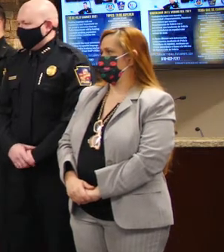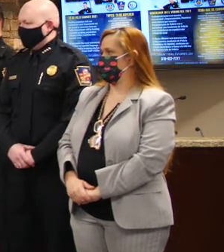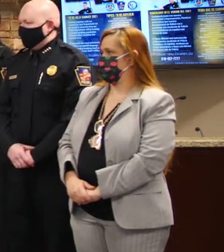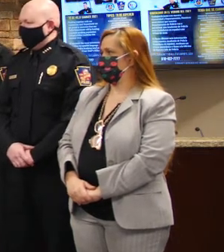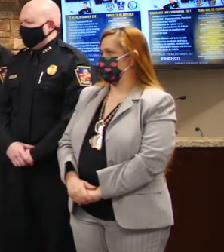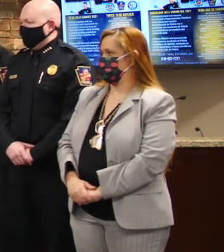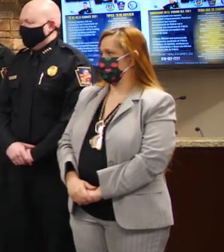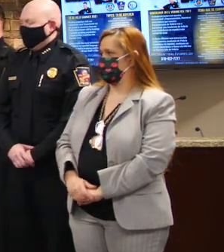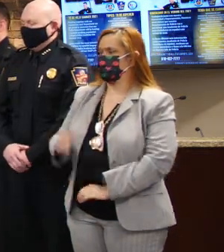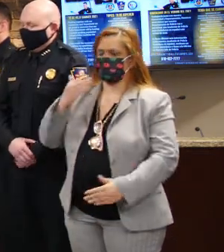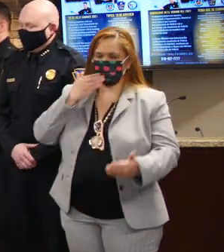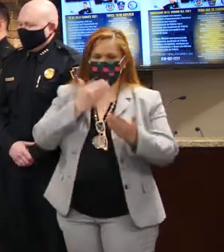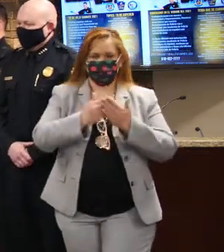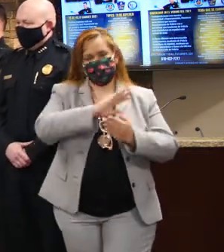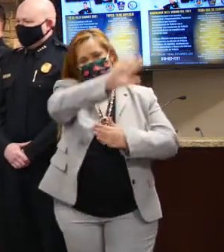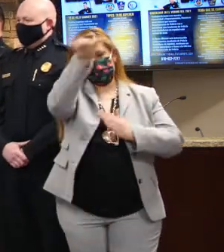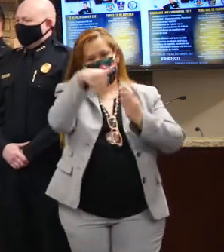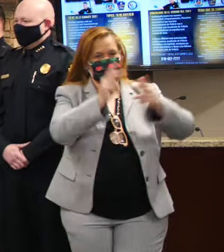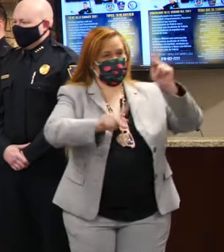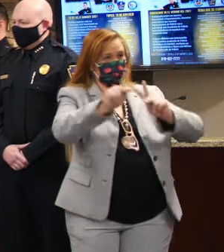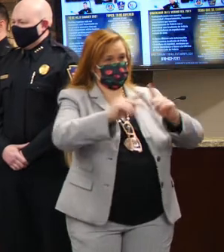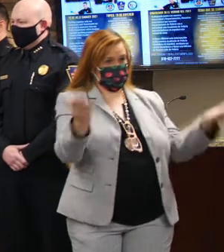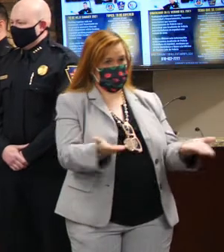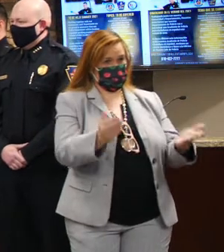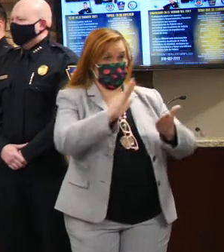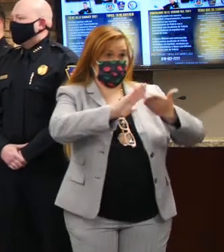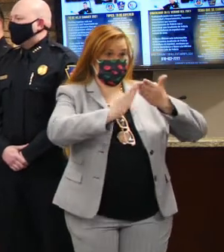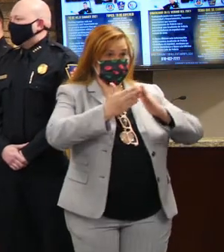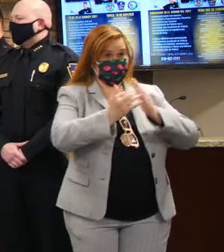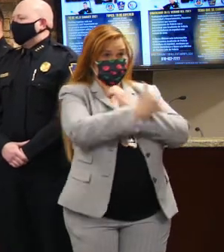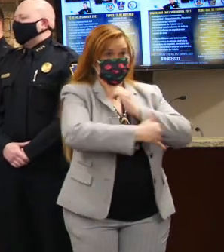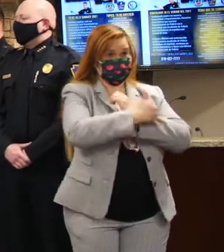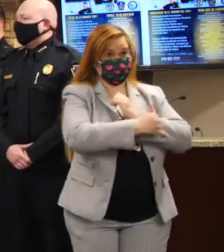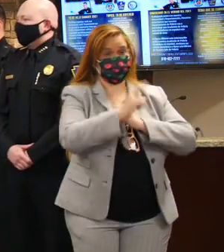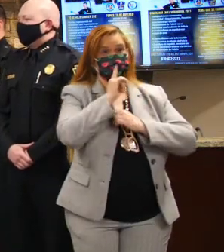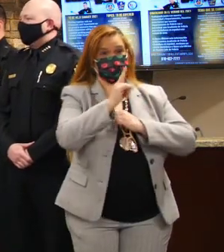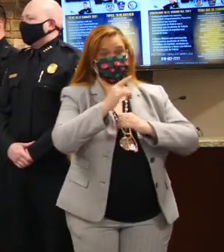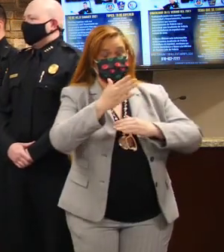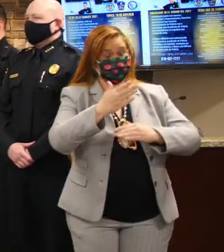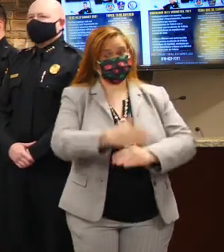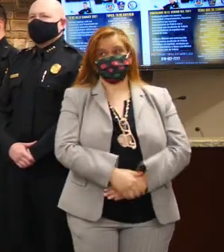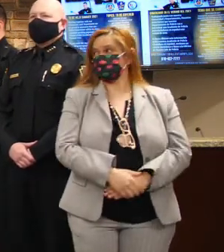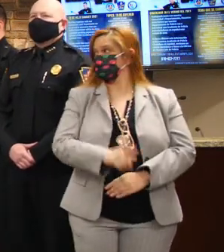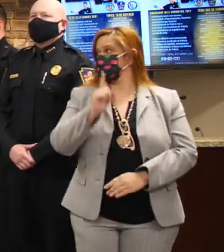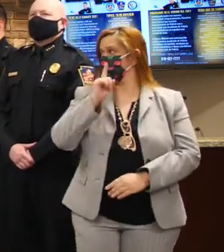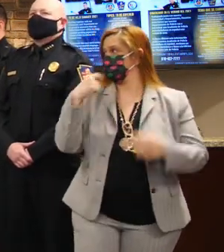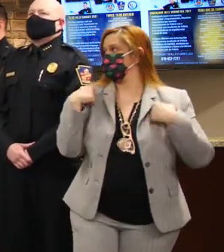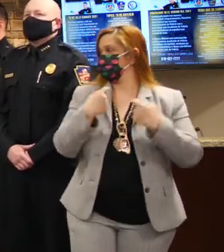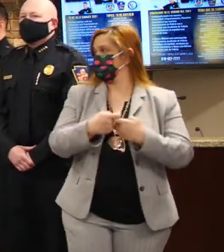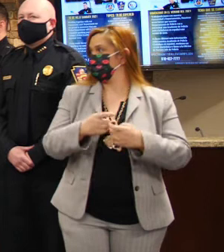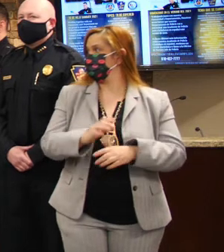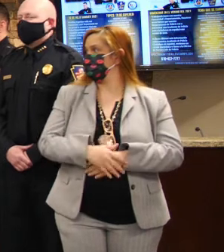Good afternoon, everybody. I'm Officer Carball with the City of Allentown Police Department. I'll be one of the instructors at the Spanish Civilian